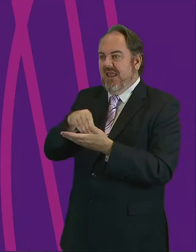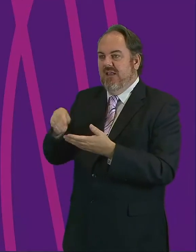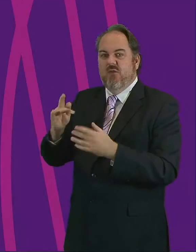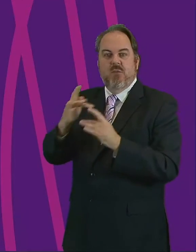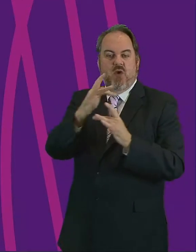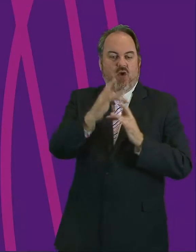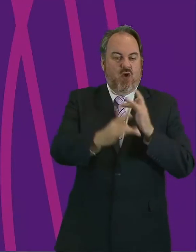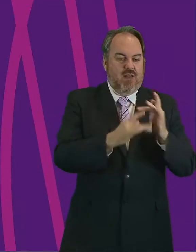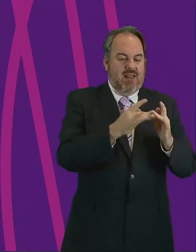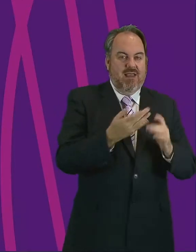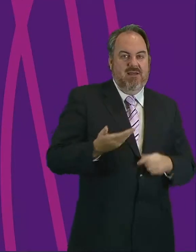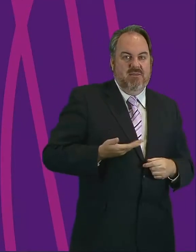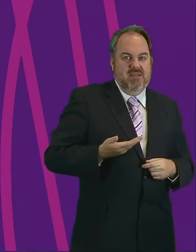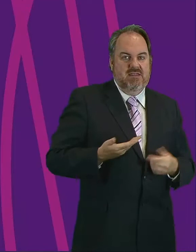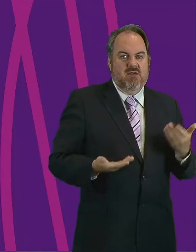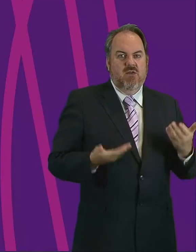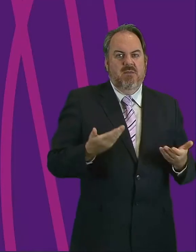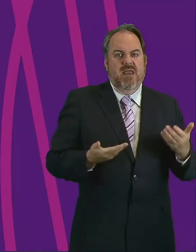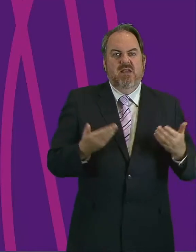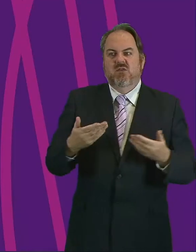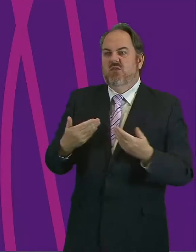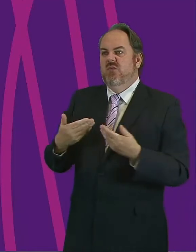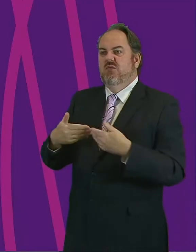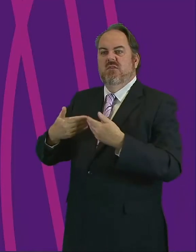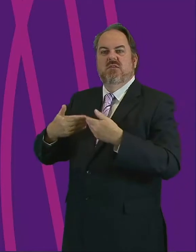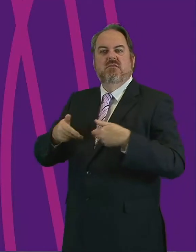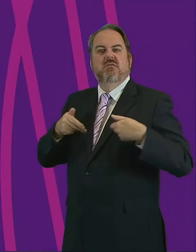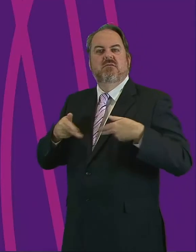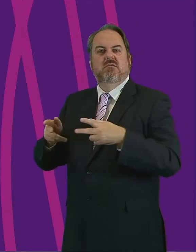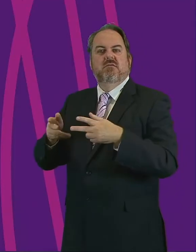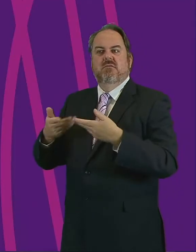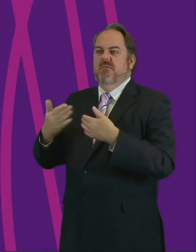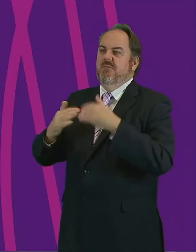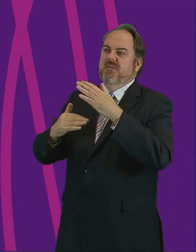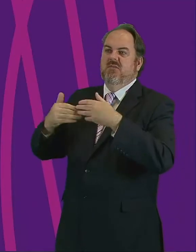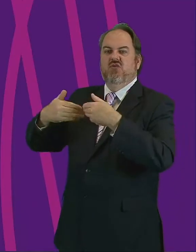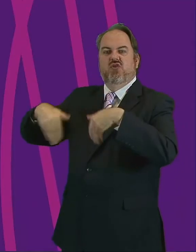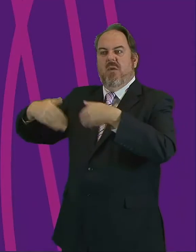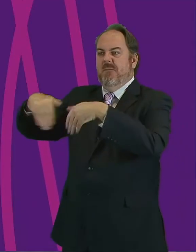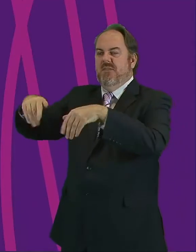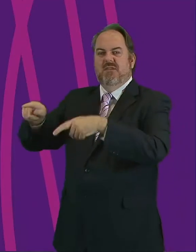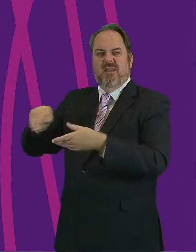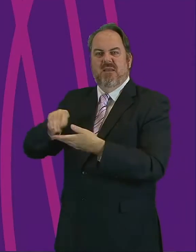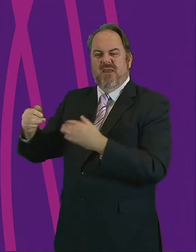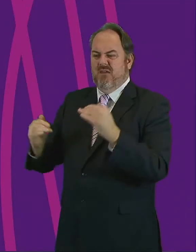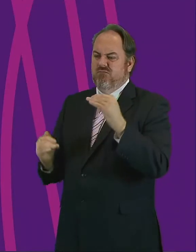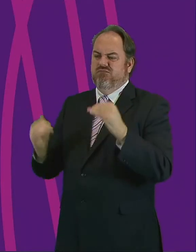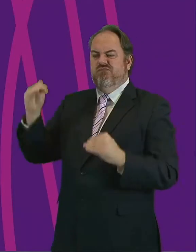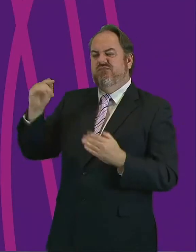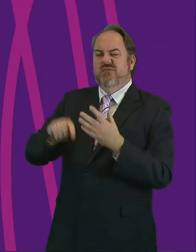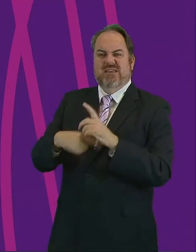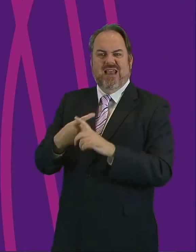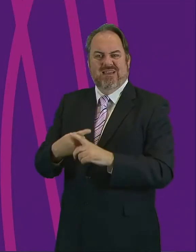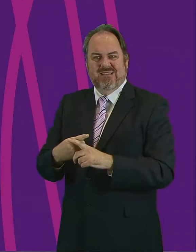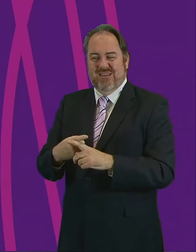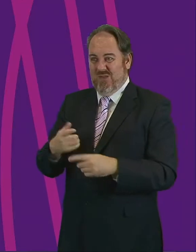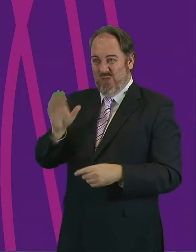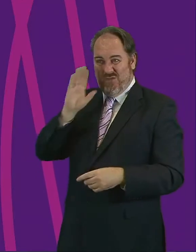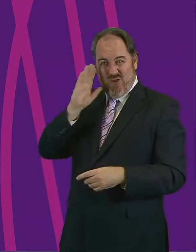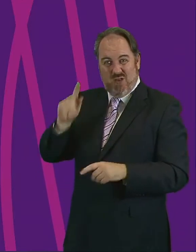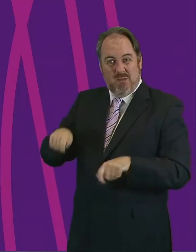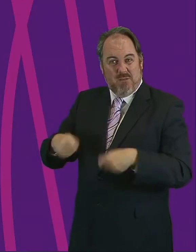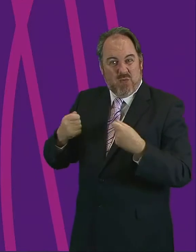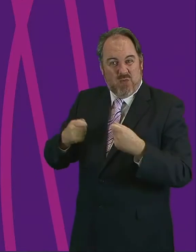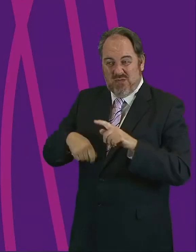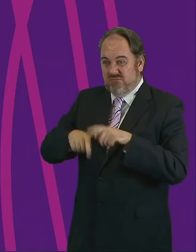businesses if our town centres are not to suffer continuing decline and further job losses. Another 5,300 have been announced by Boots and